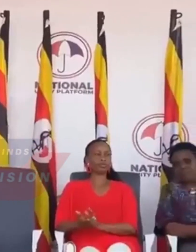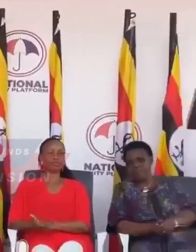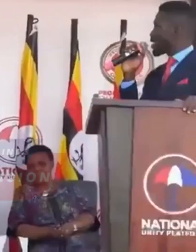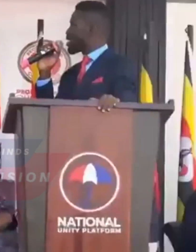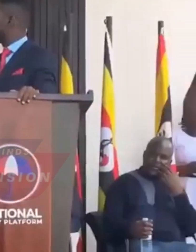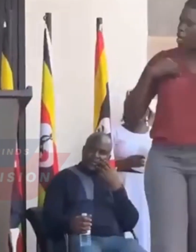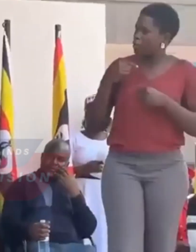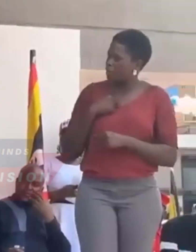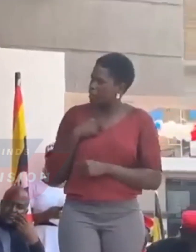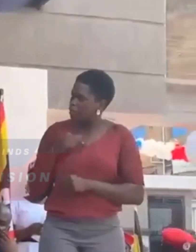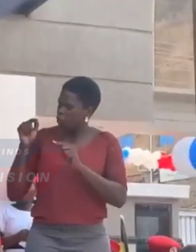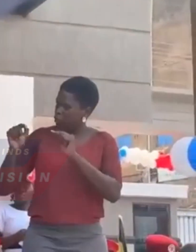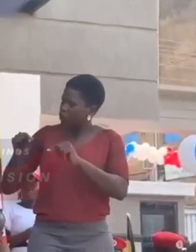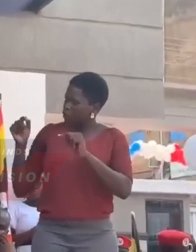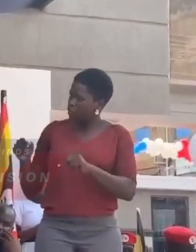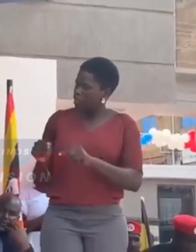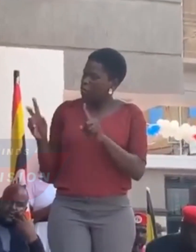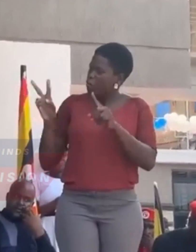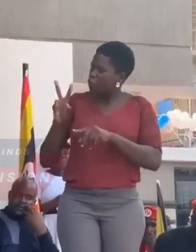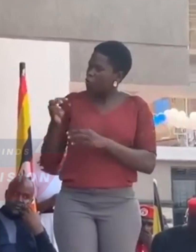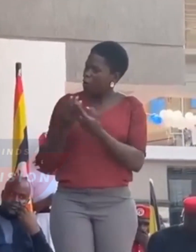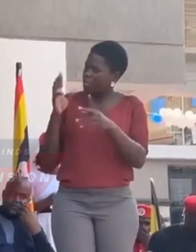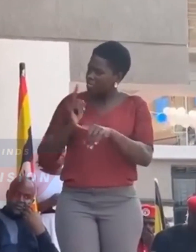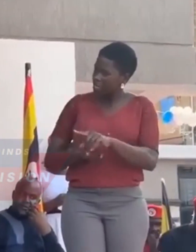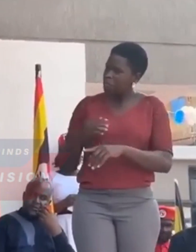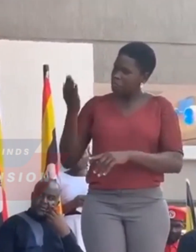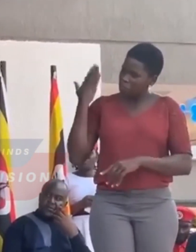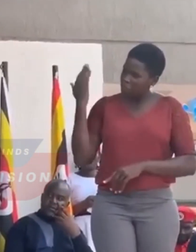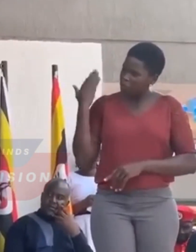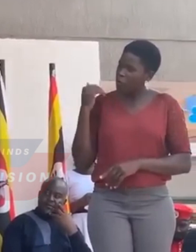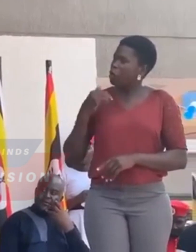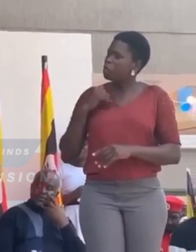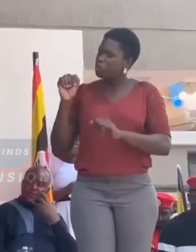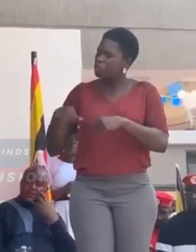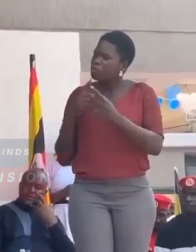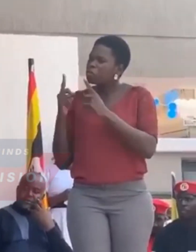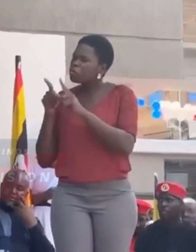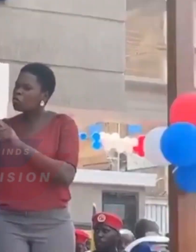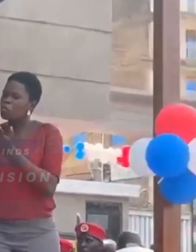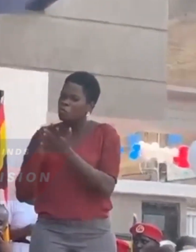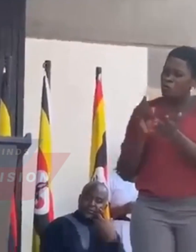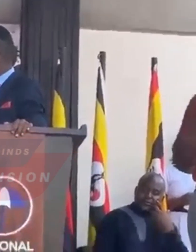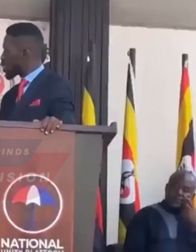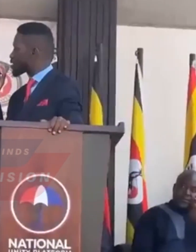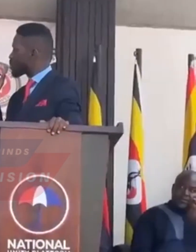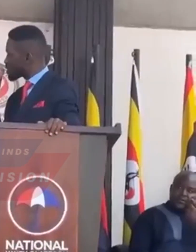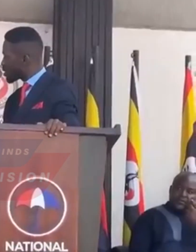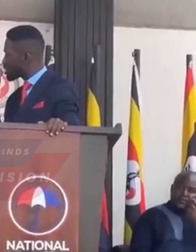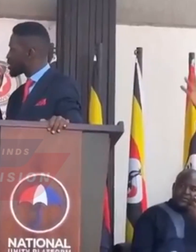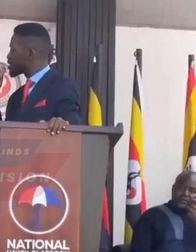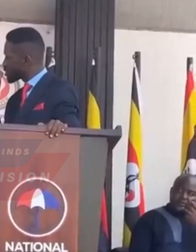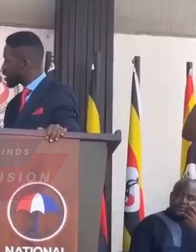Allow me, sir, today, like many times in the past, I will not address you as Dr. Kizza Besigye. I will address you